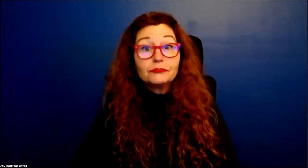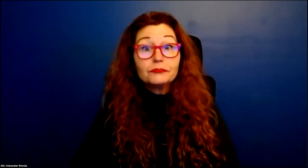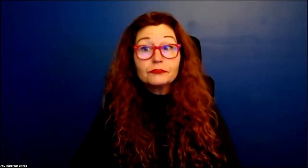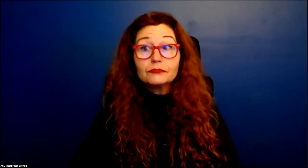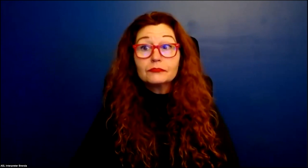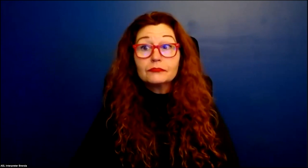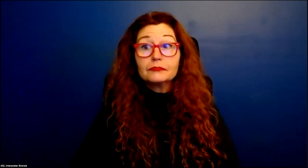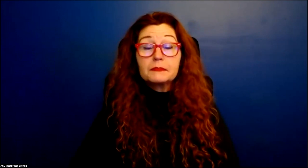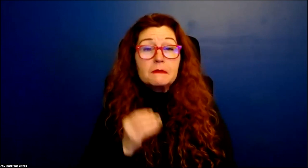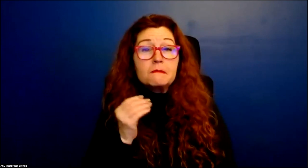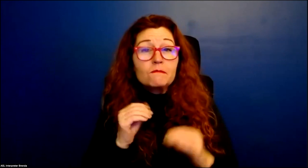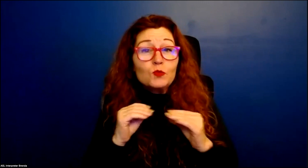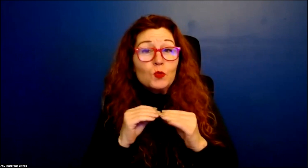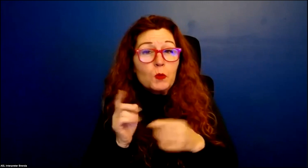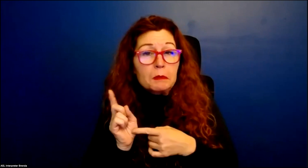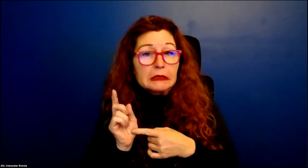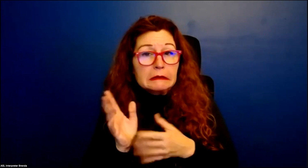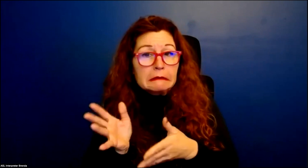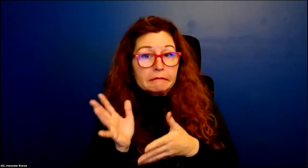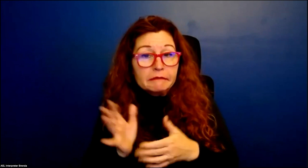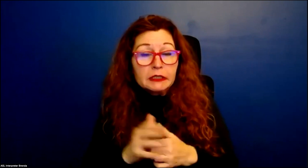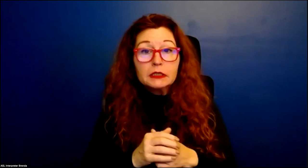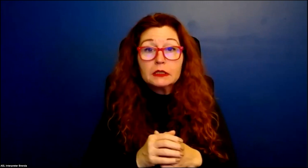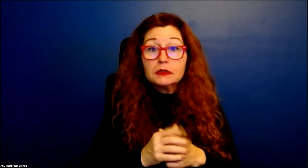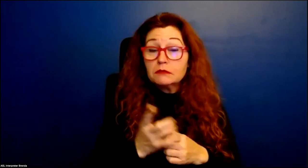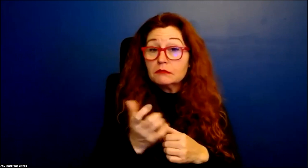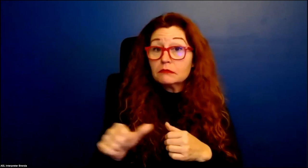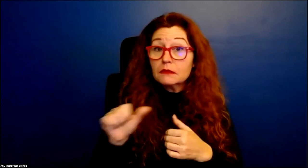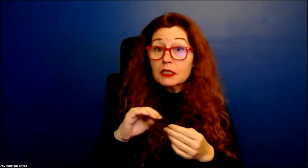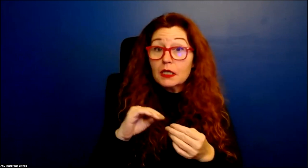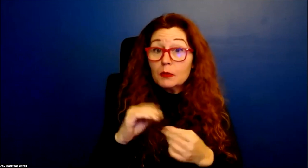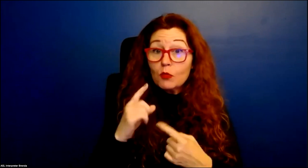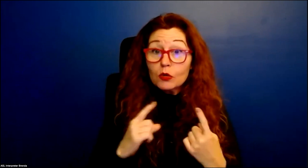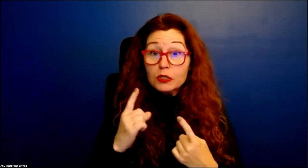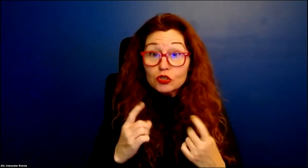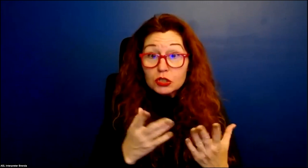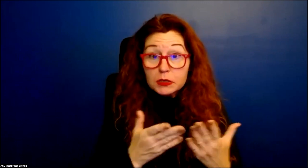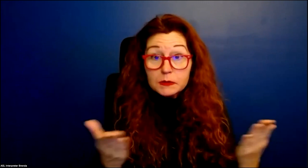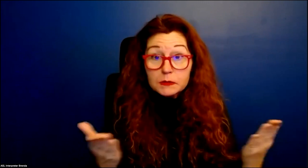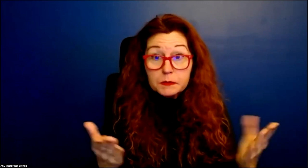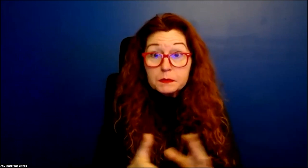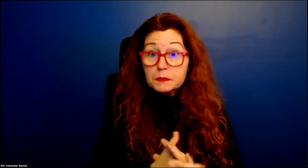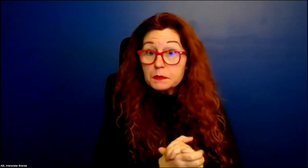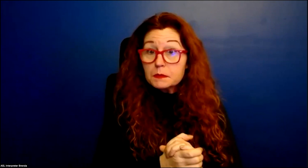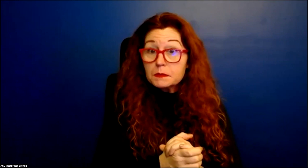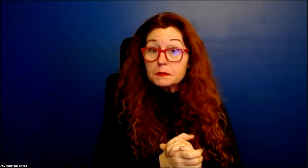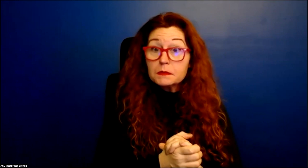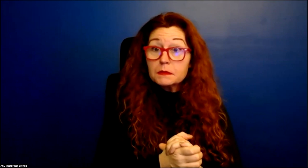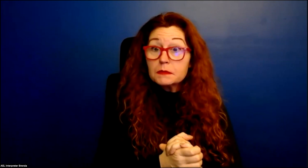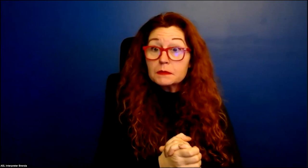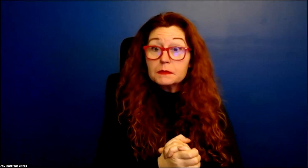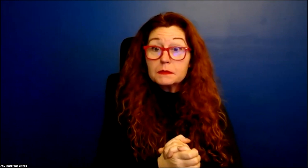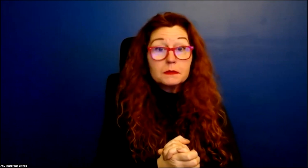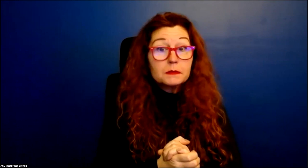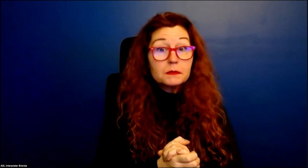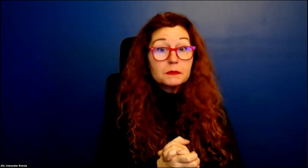more minutes. I like to kind of just ask the audience, do we have any other questions that we like to, ask Joe